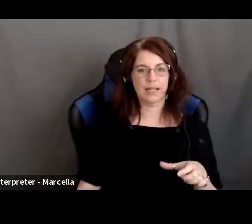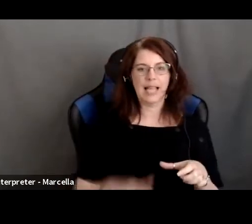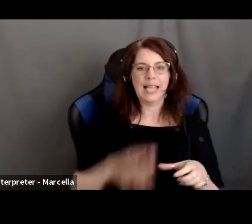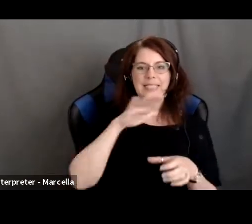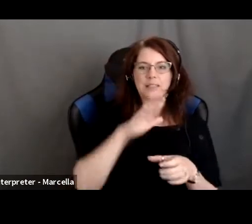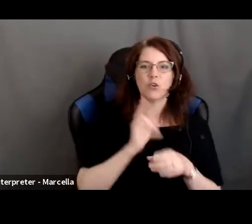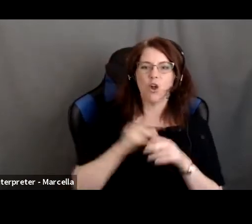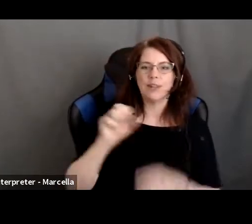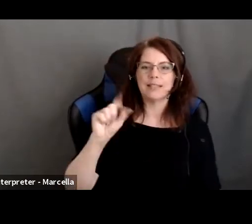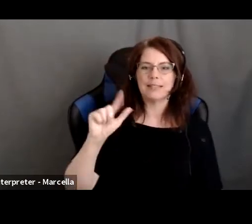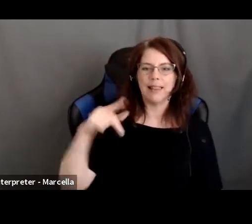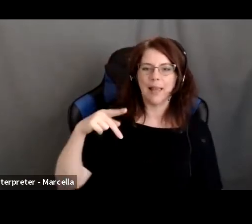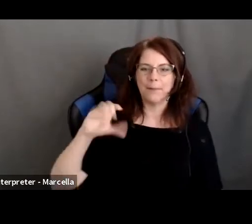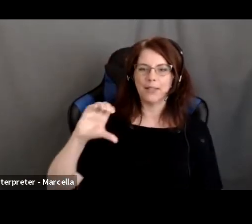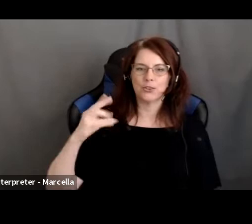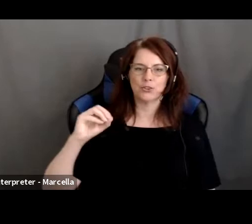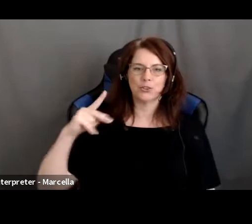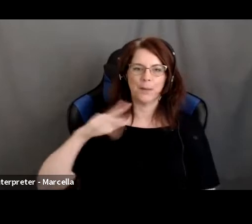chop.